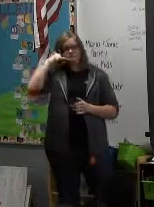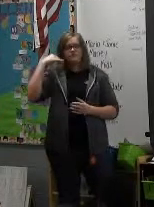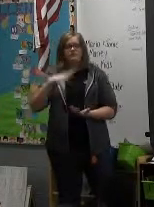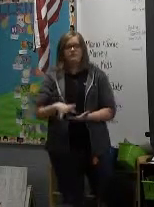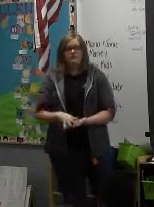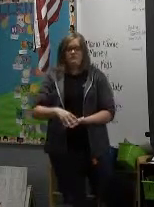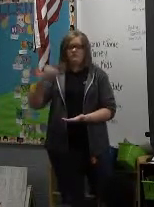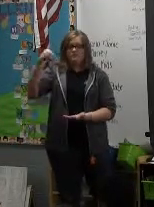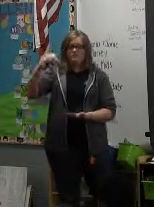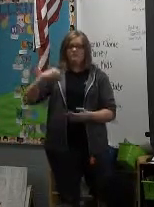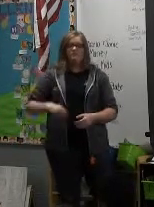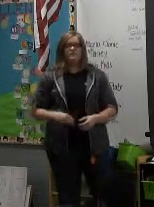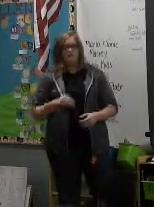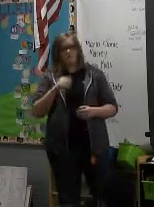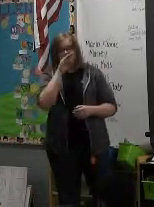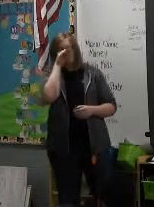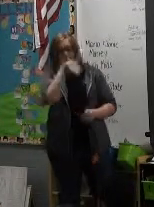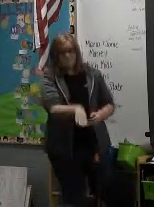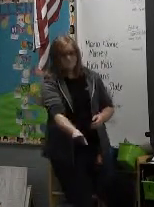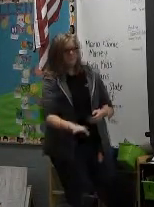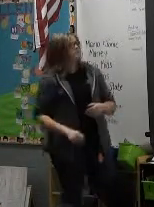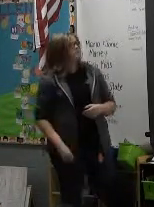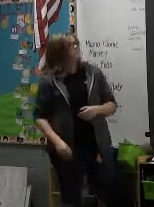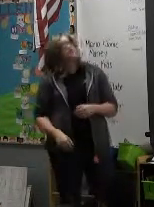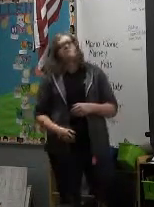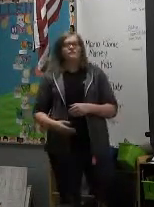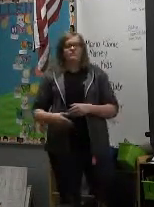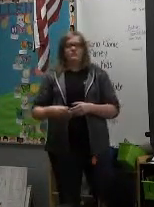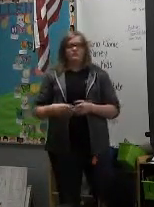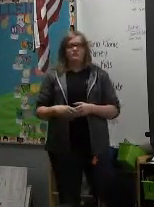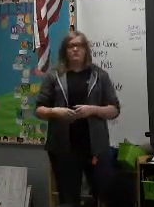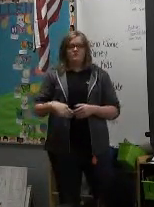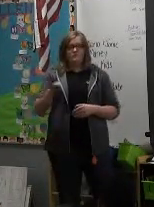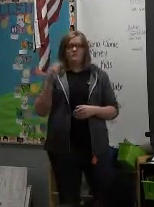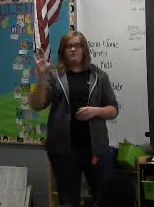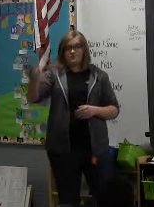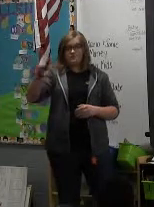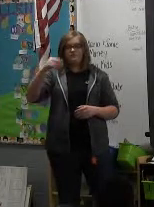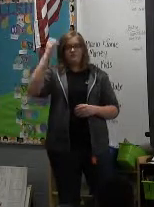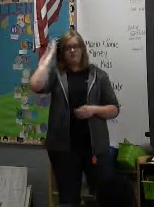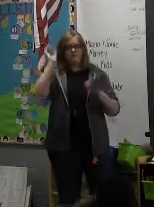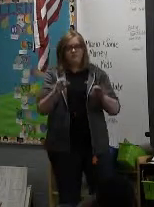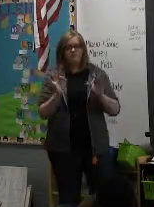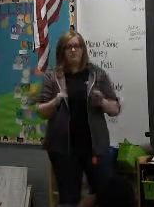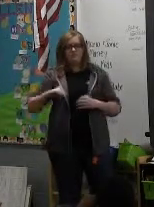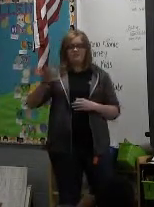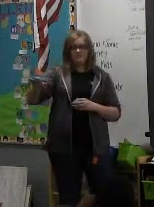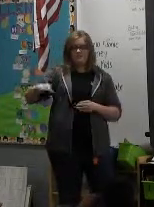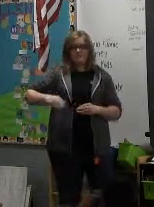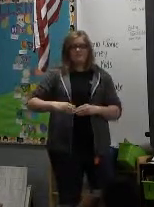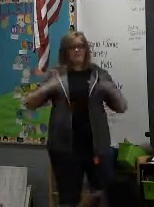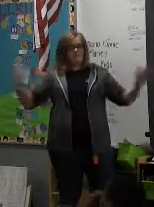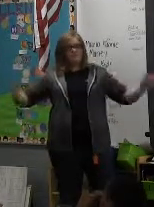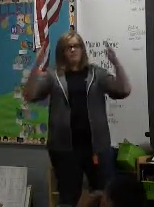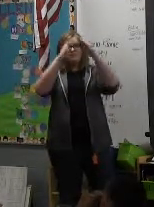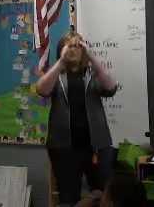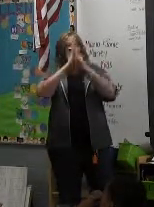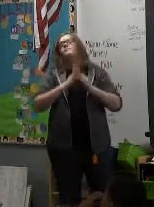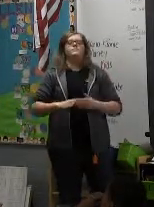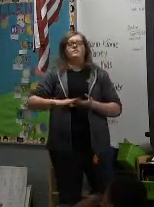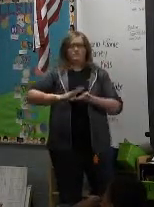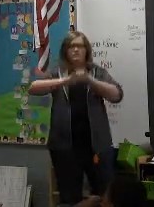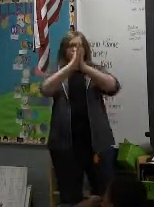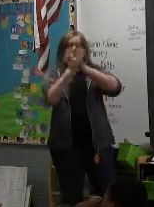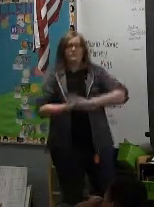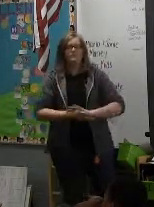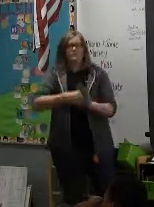called on to clean up after the elephants. He decided he would go to the big city and become an accountant in